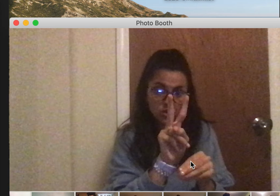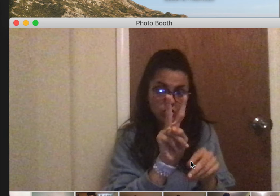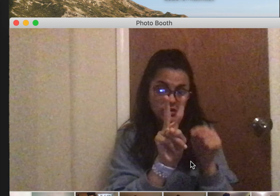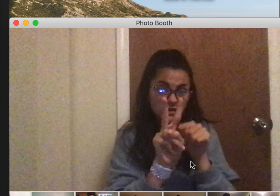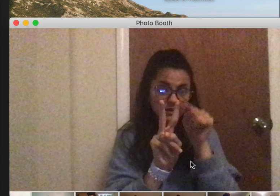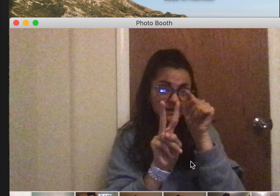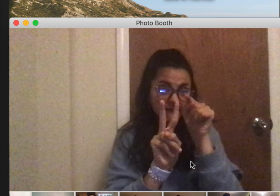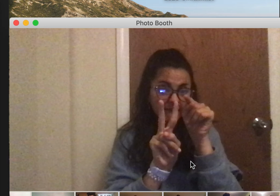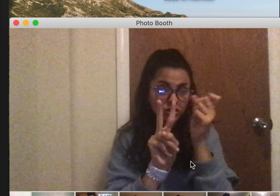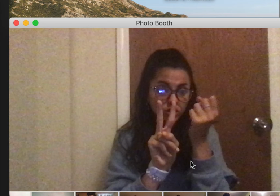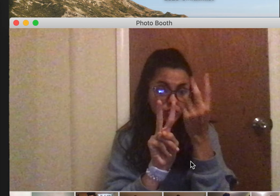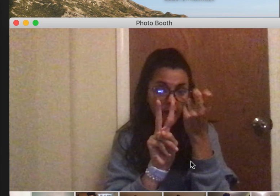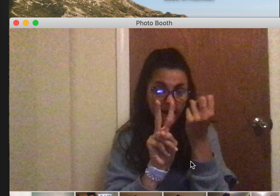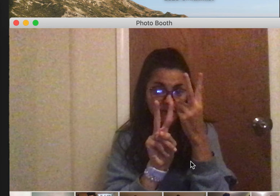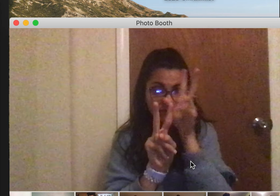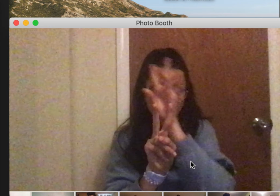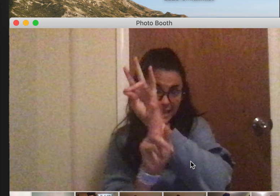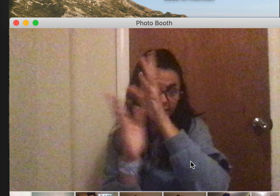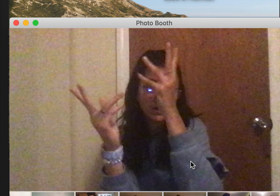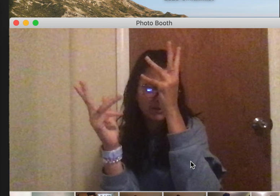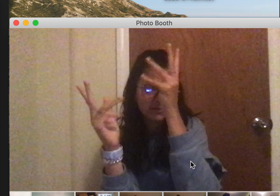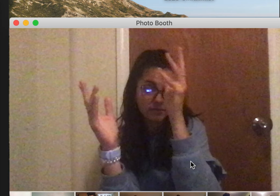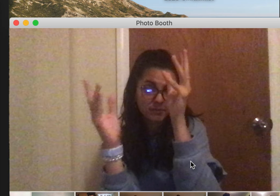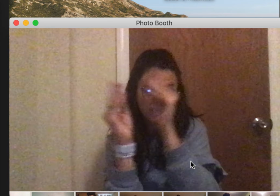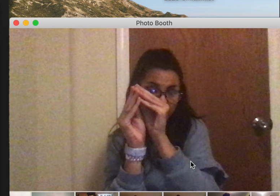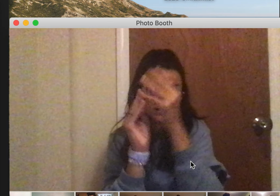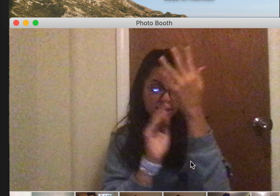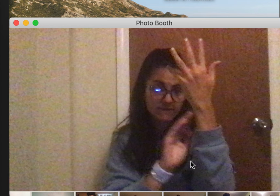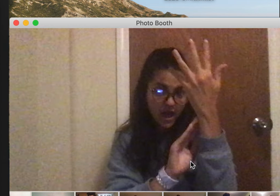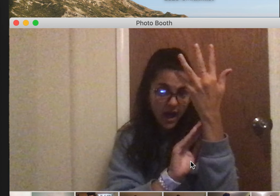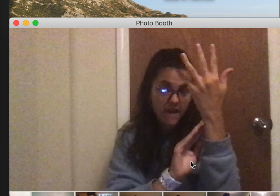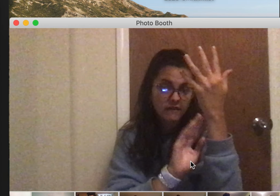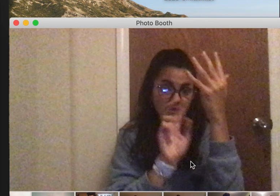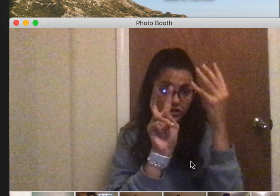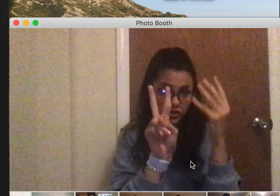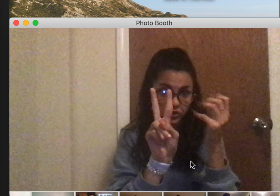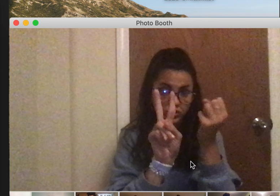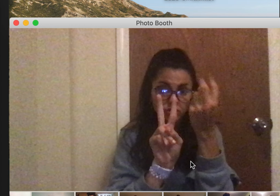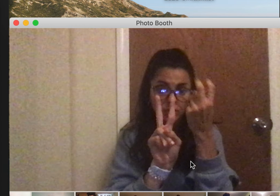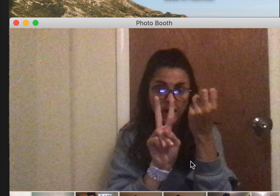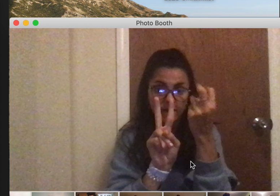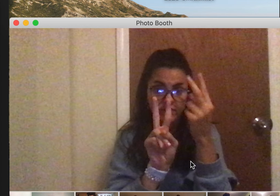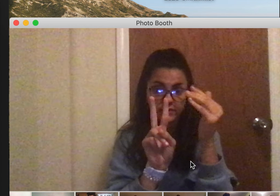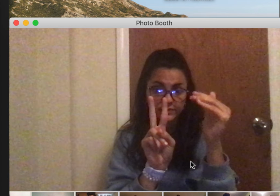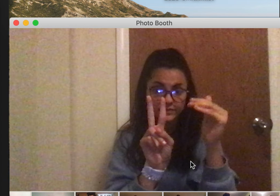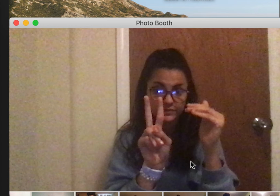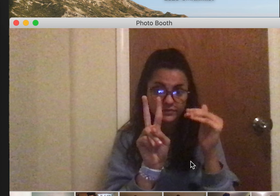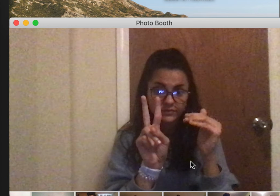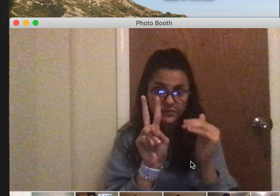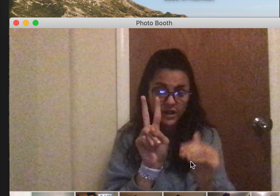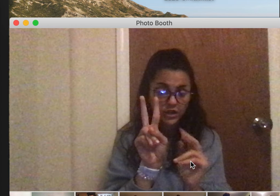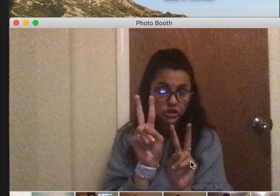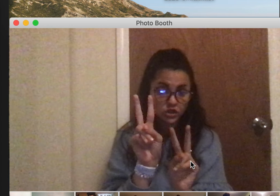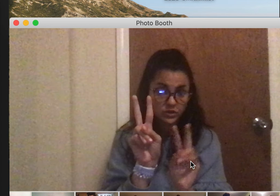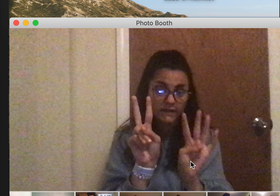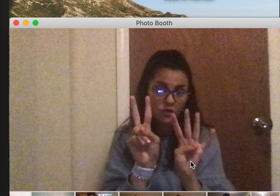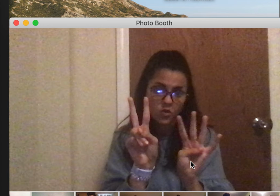And now we're dividing, and when we divide, we subtract the exponents. So here we did 7 plus